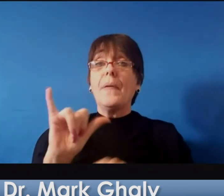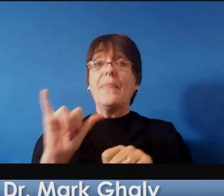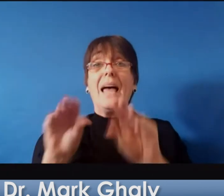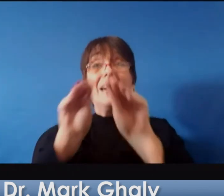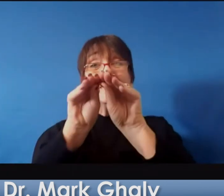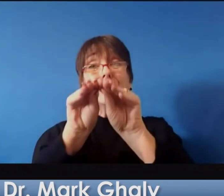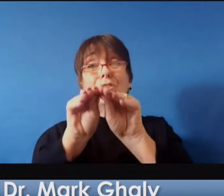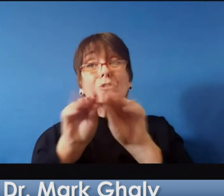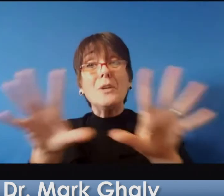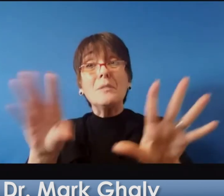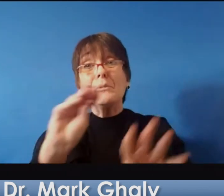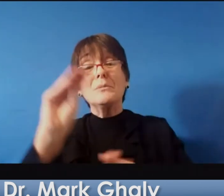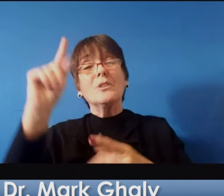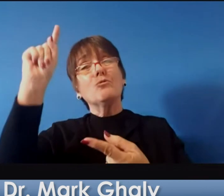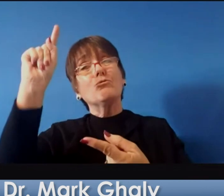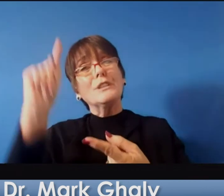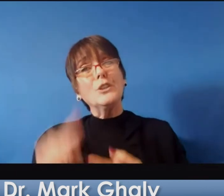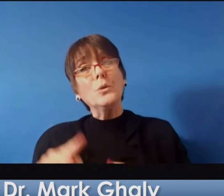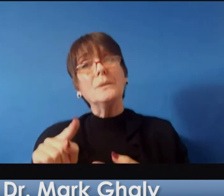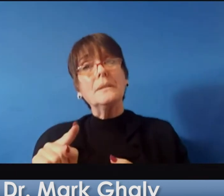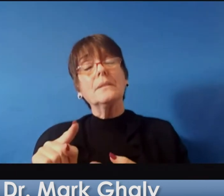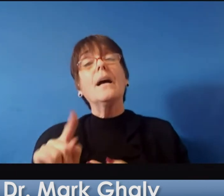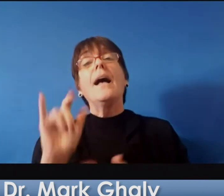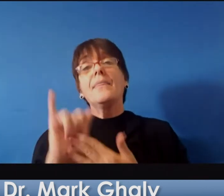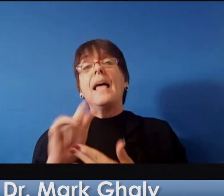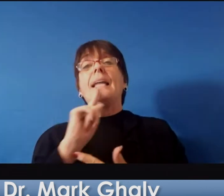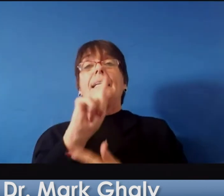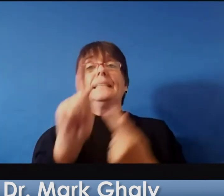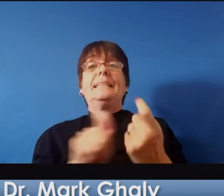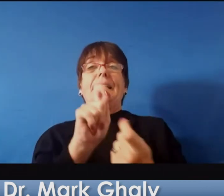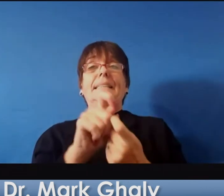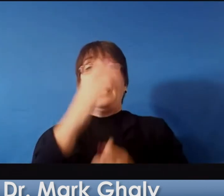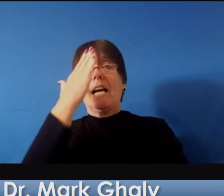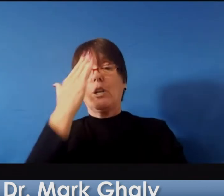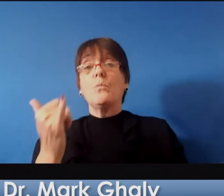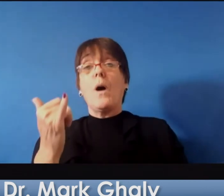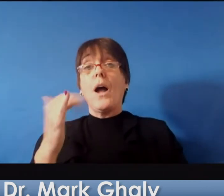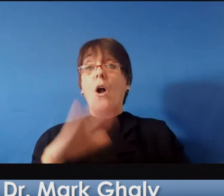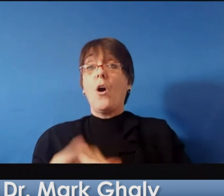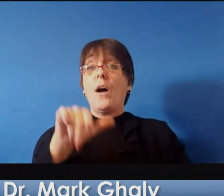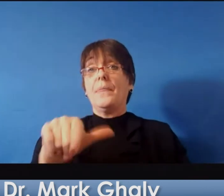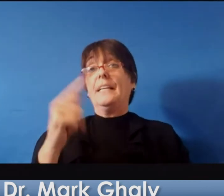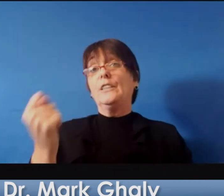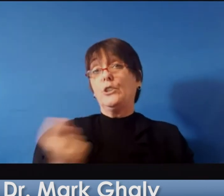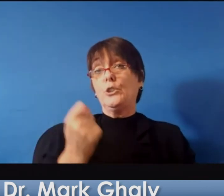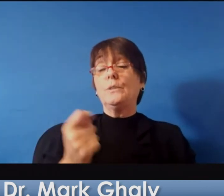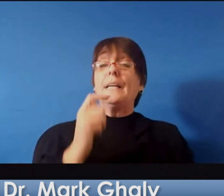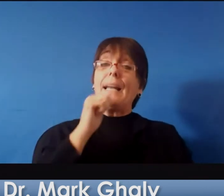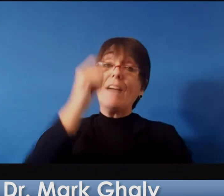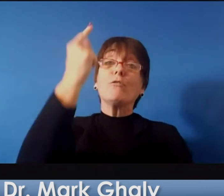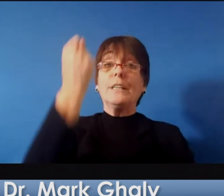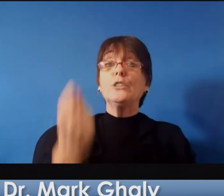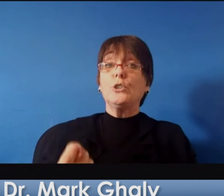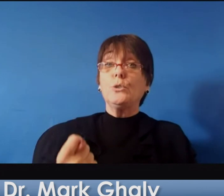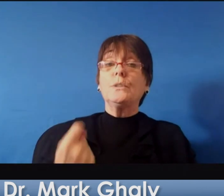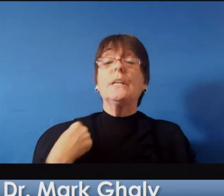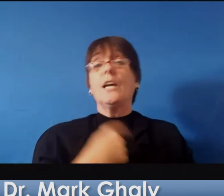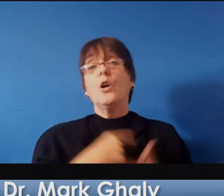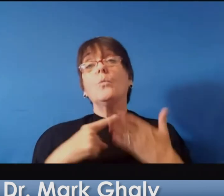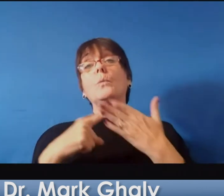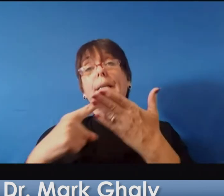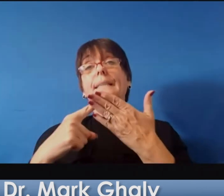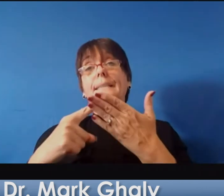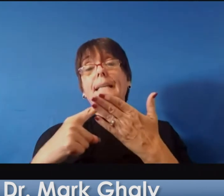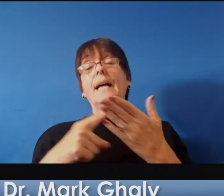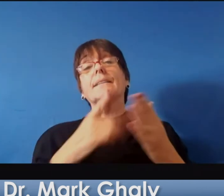transmission rates begin to come down. And that's exactly why on this Tuesday and each Tuesday, we discuss the tiers.